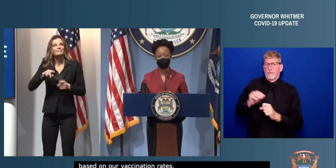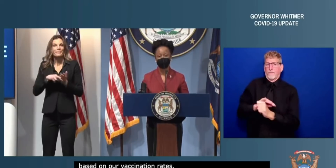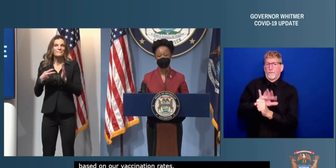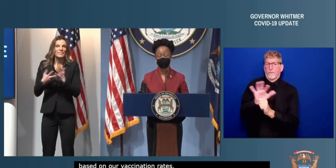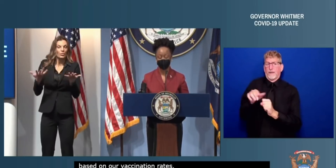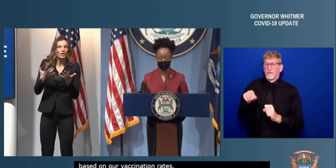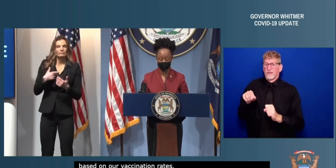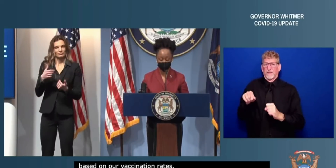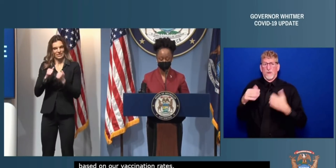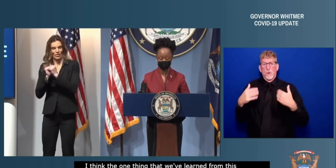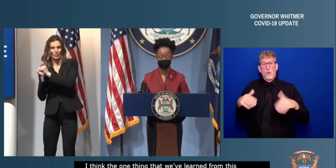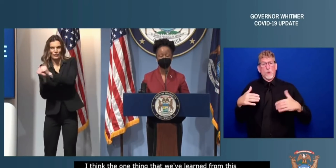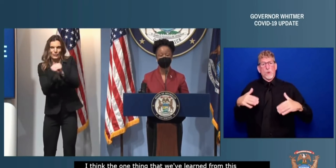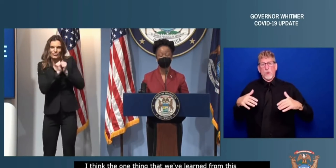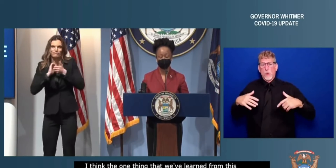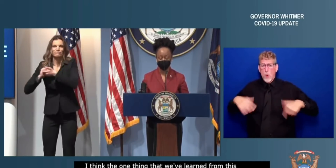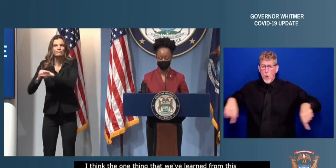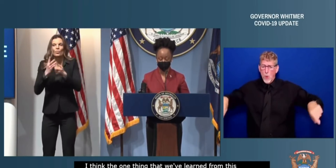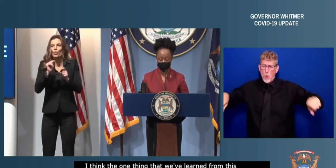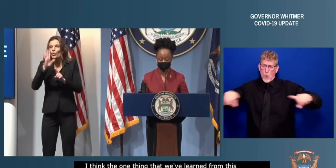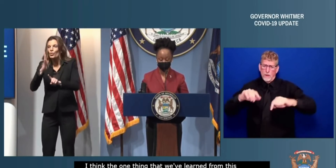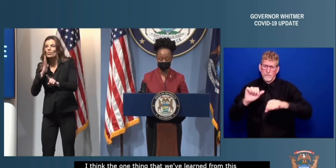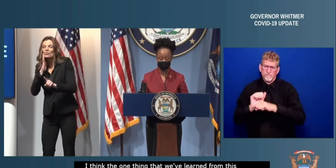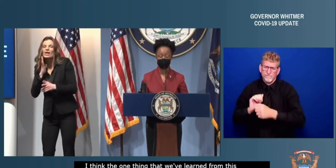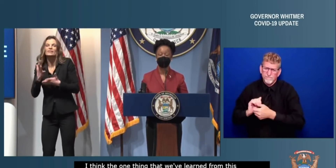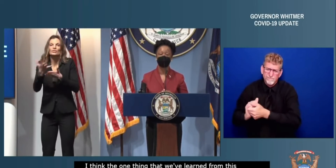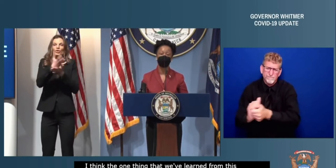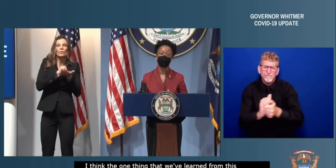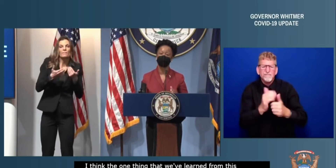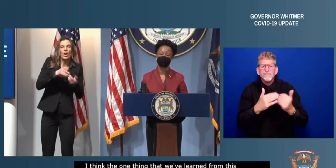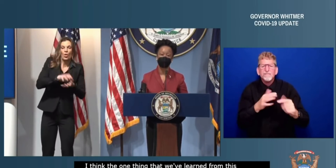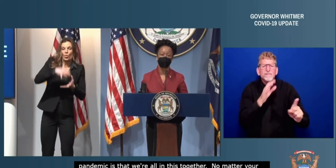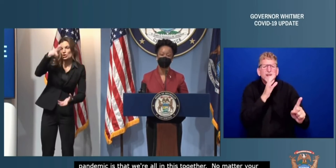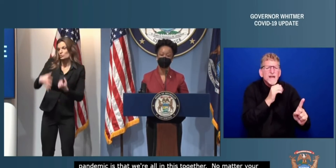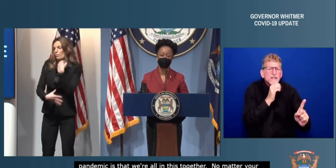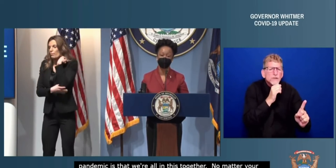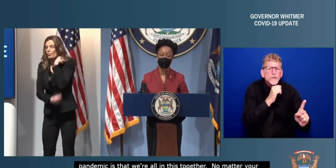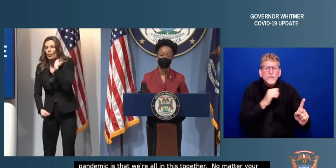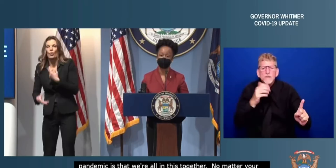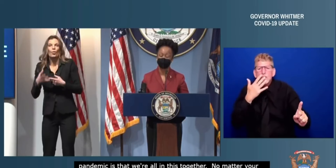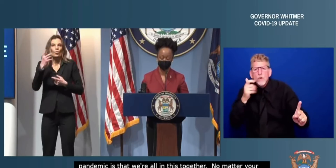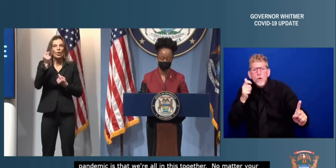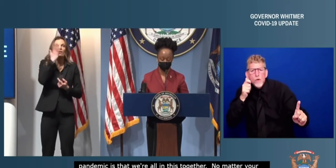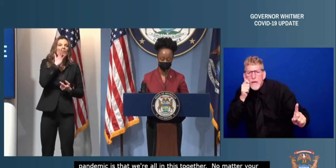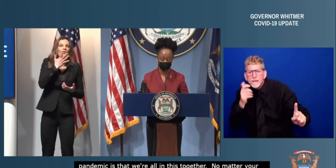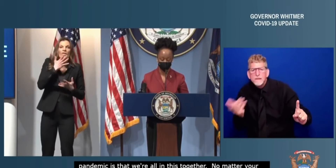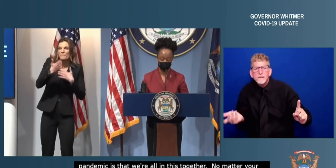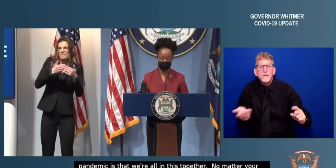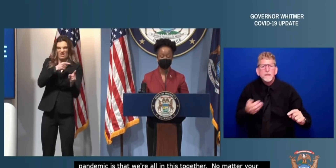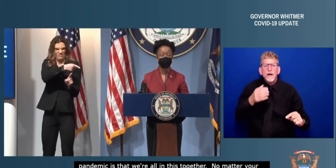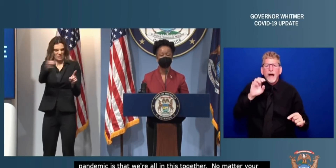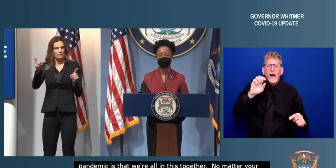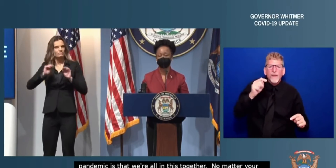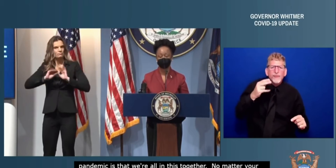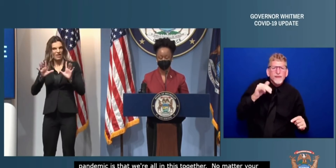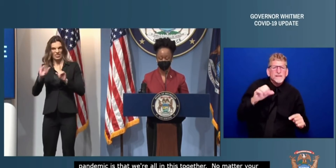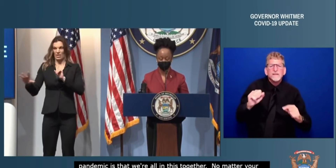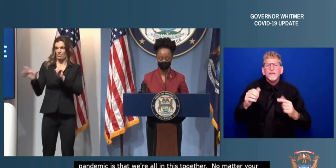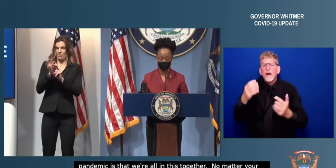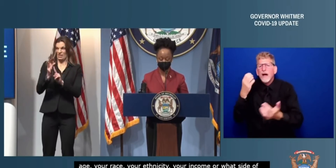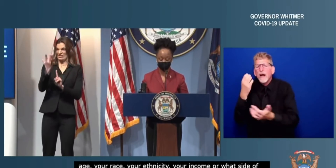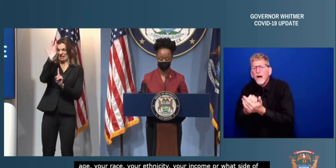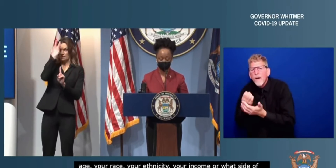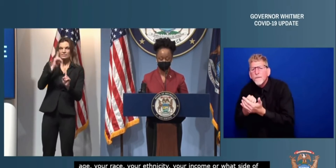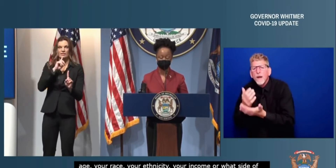your age, your race, your ethnicity, your income, or what side of the political aisle that you are on, none of us is